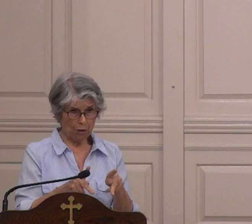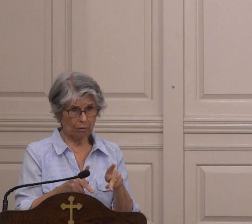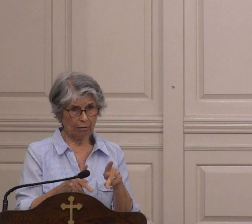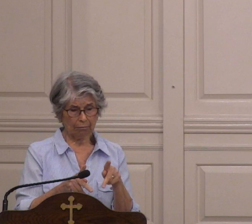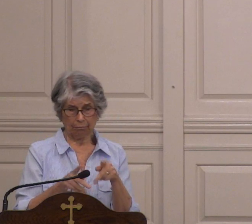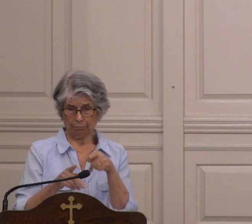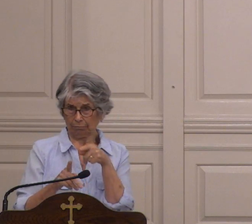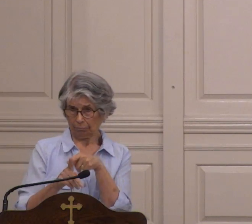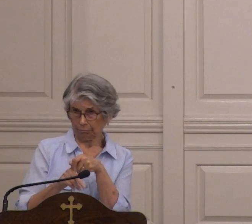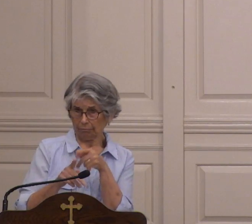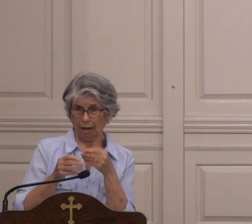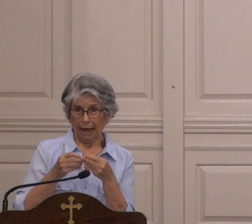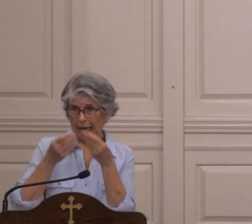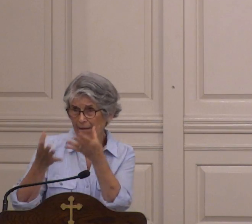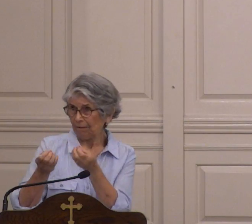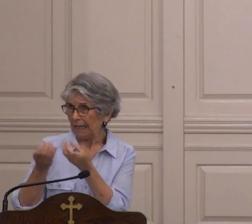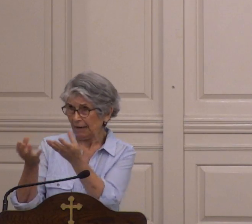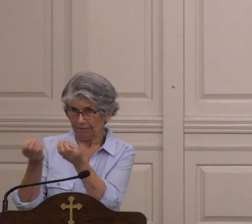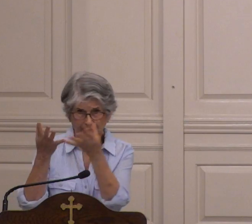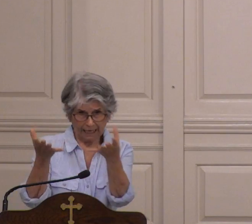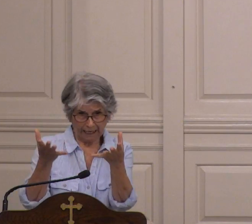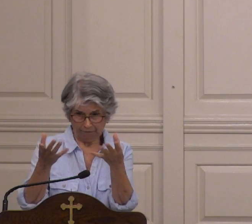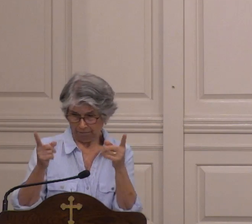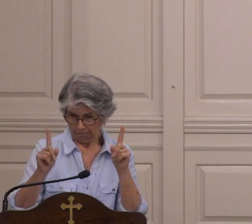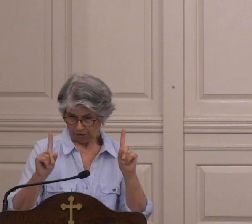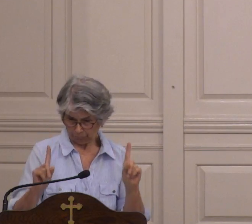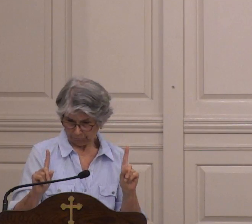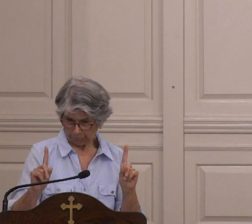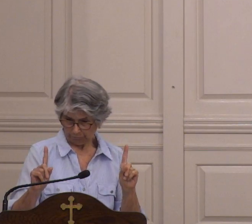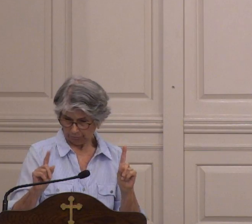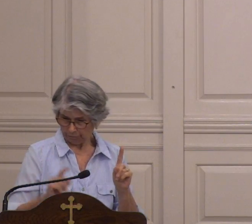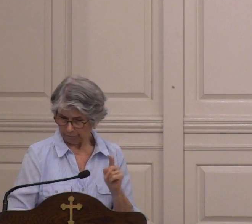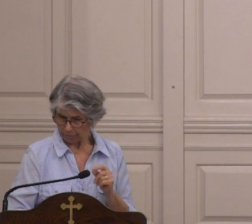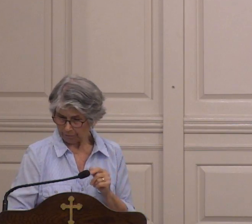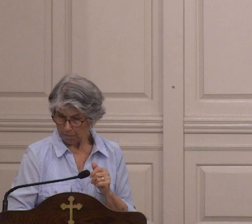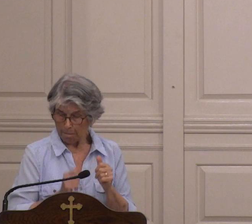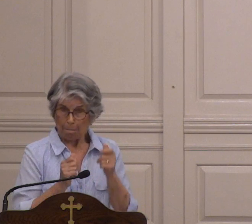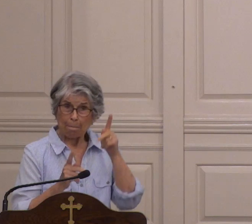loved more than a giver of gifts.